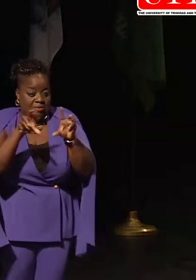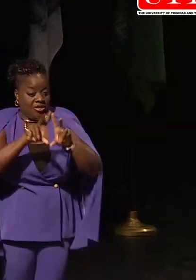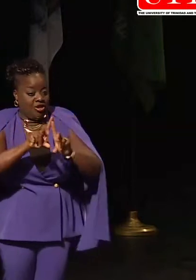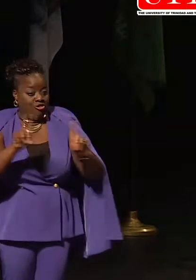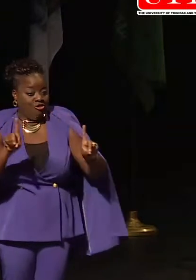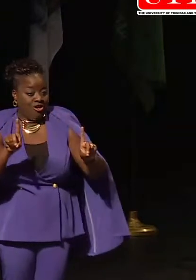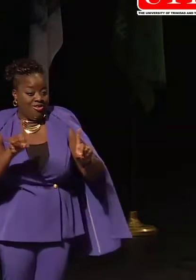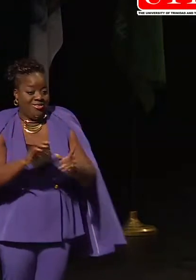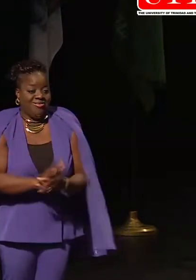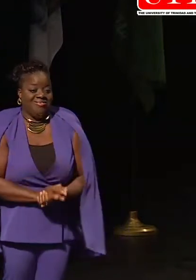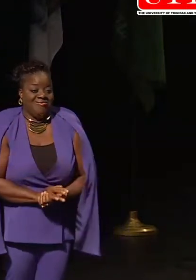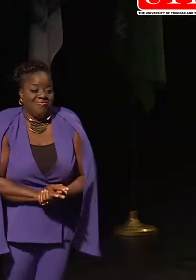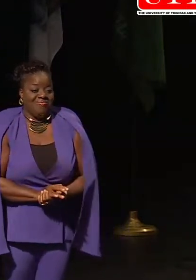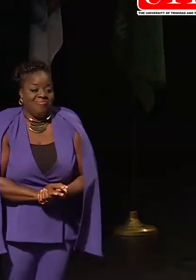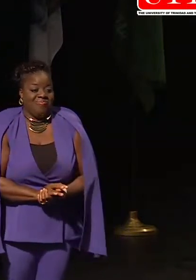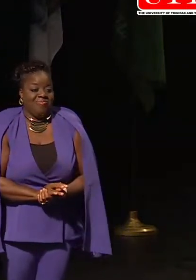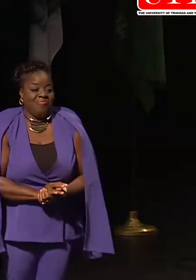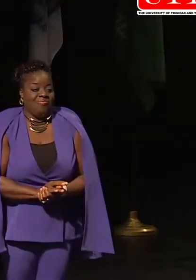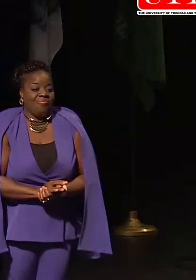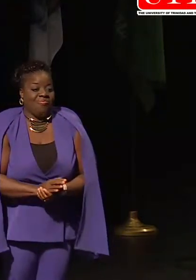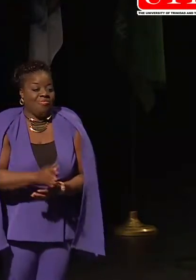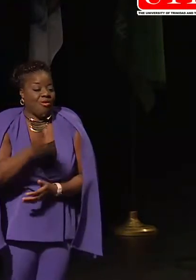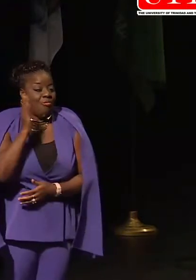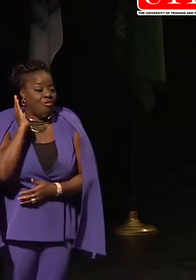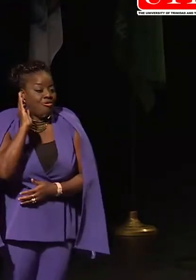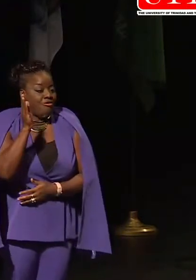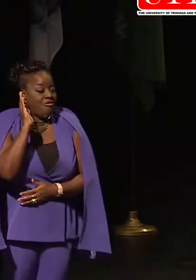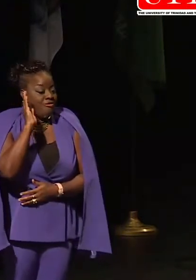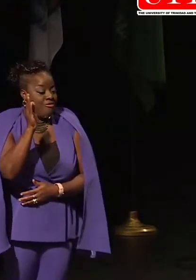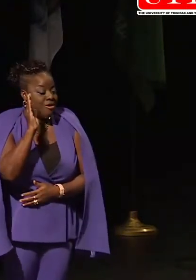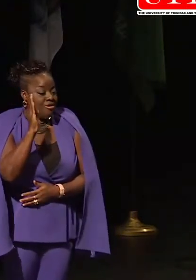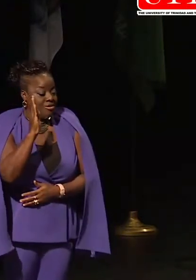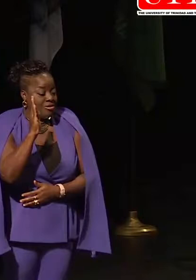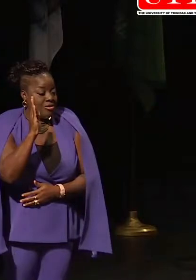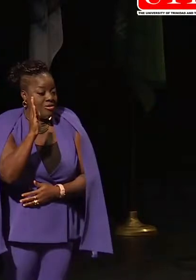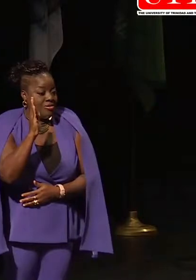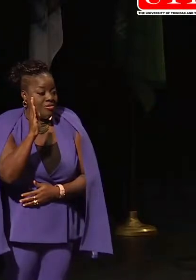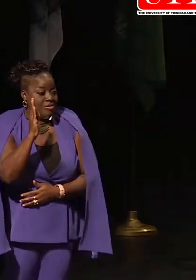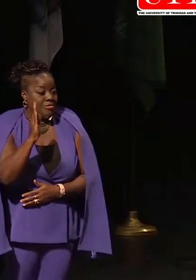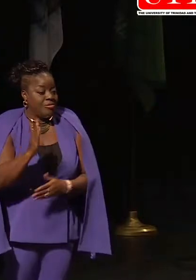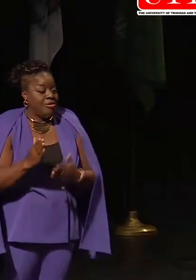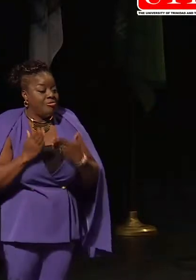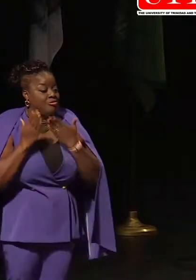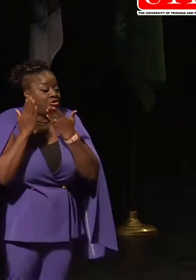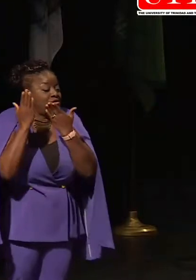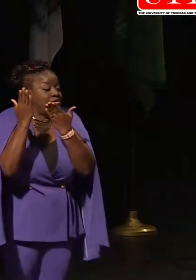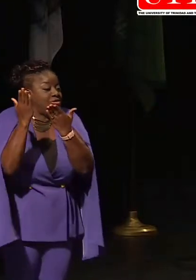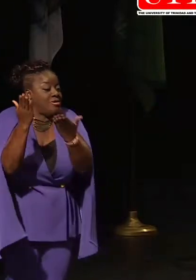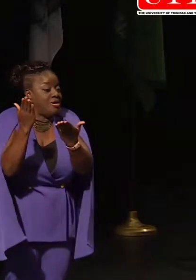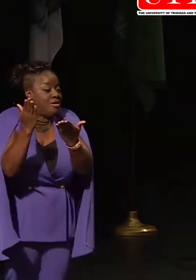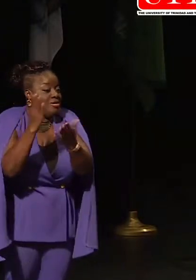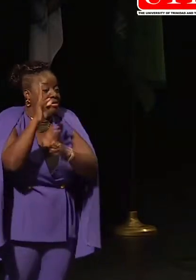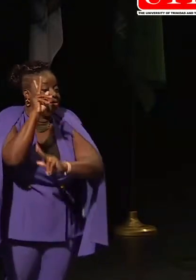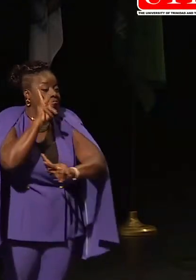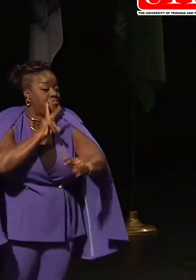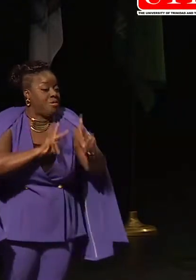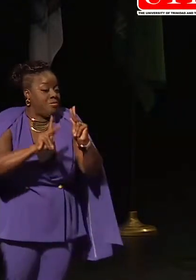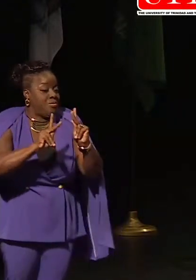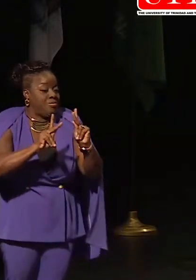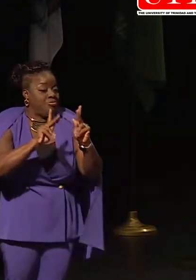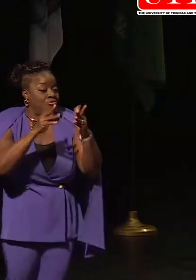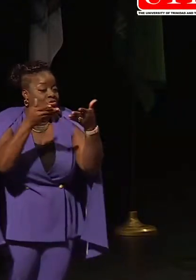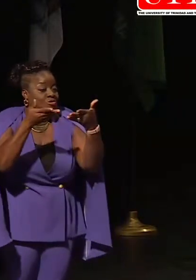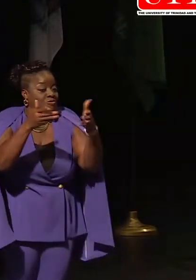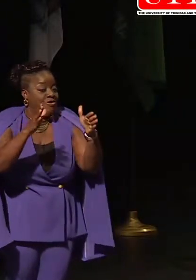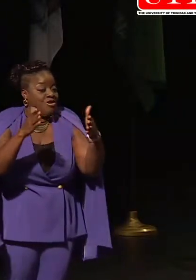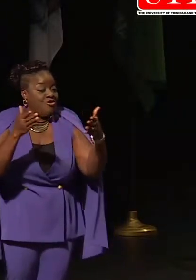degrees. Professor Festus Adoyogo, please present to the Chancellor those persons who have met the